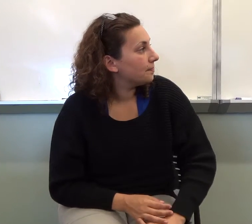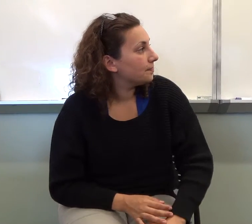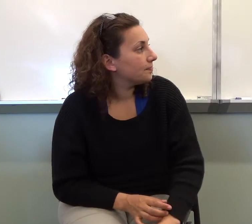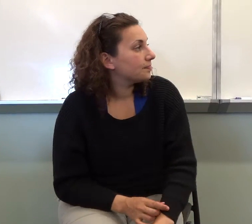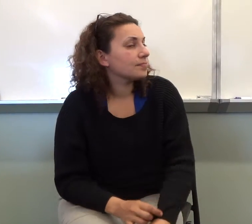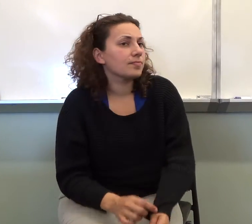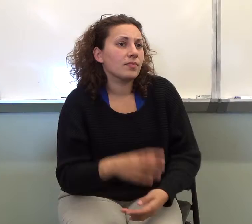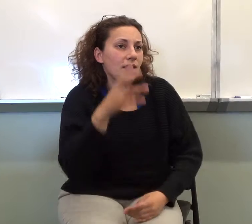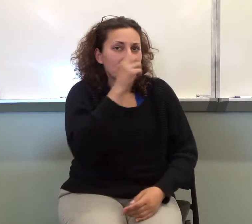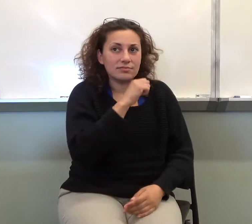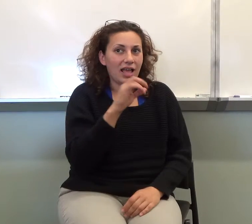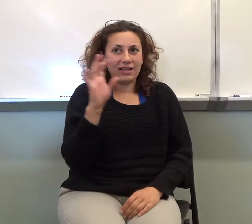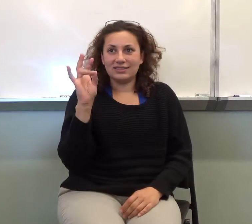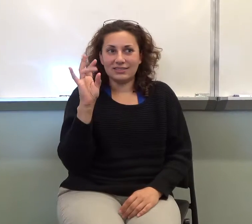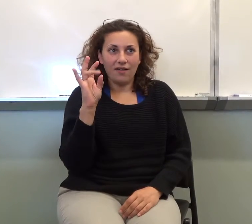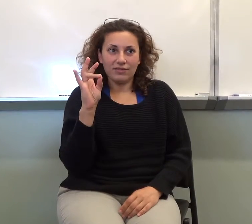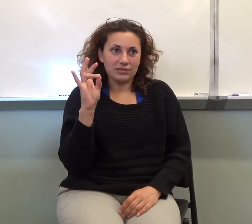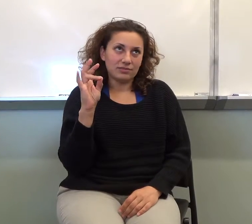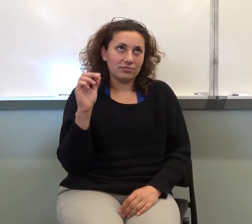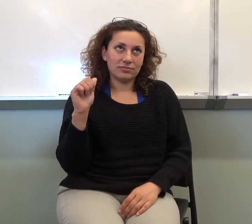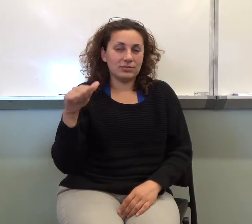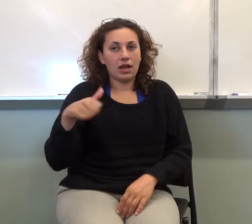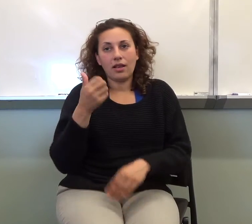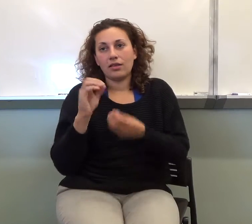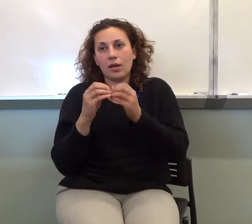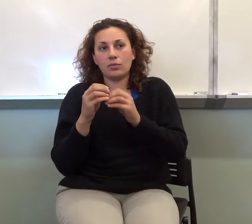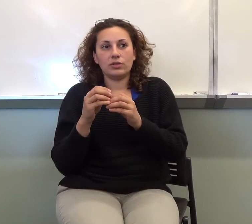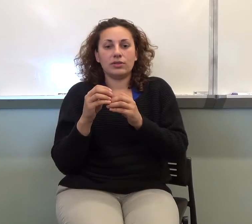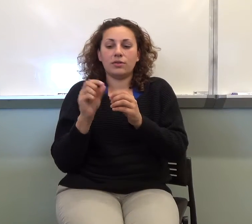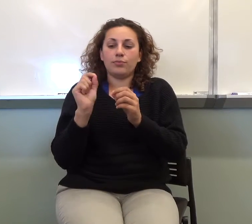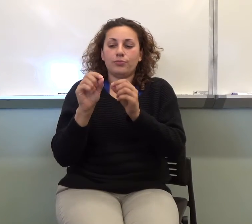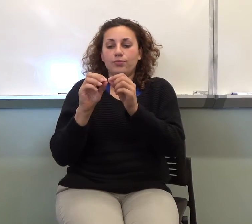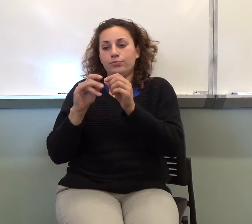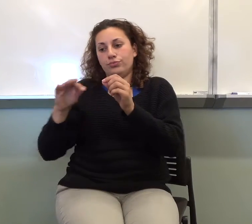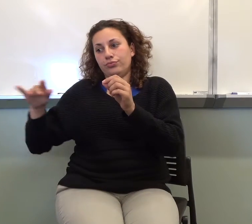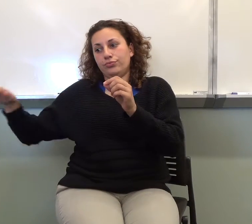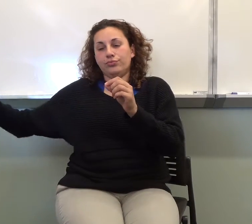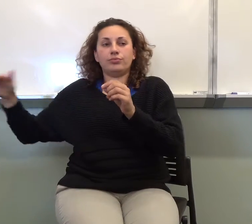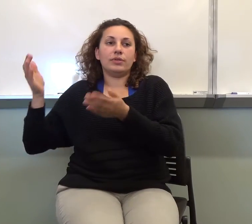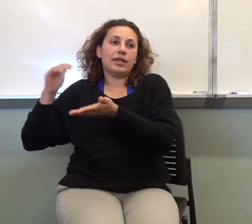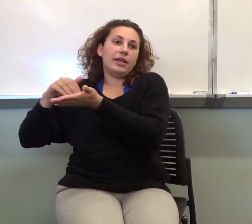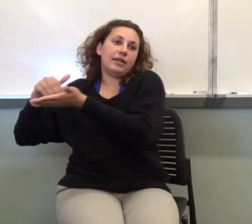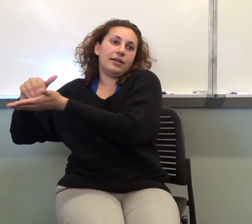what? 7 is another repeater. I don't know why they're choosing problems like that, but there it is.